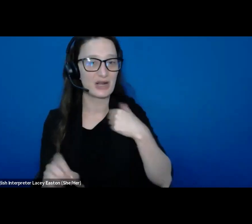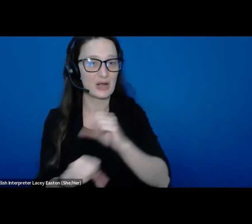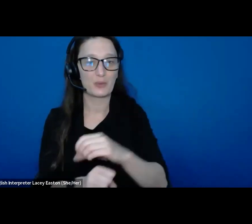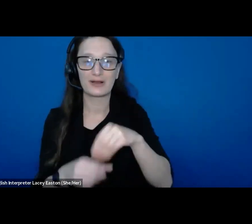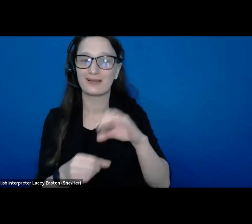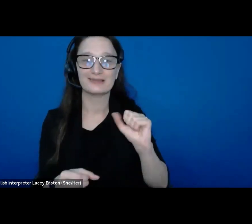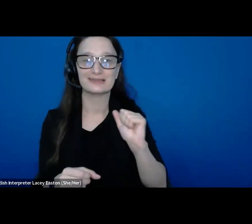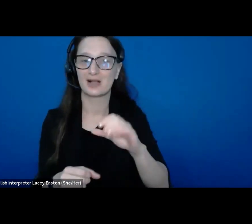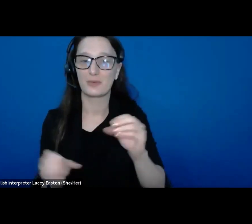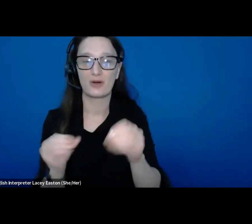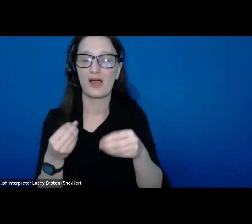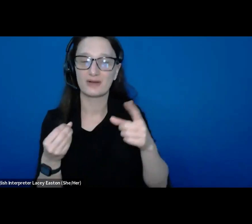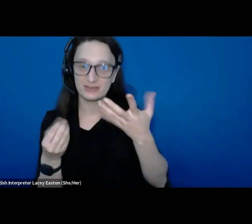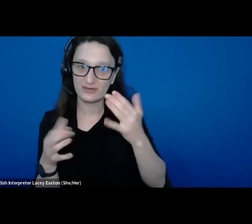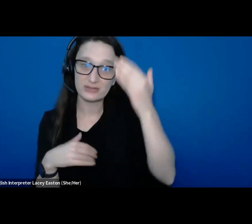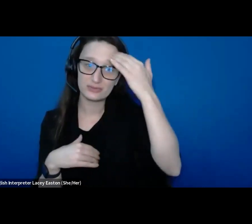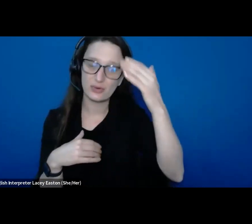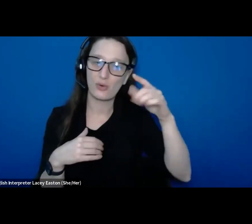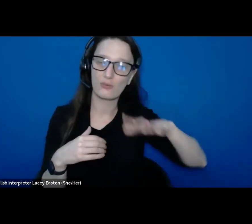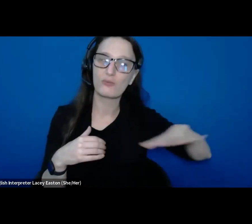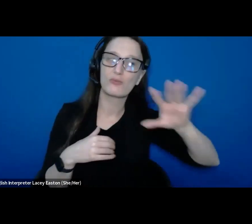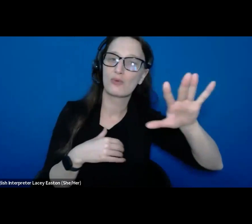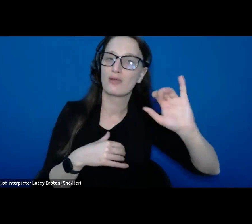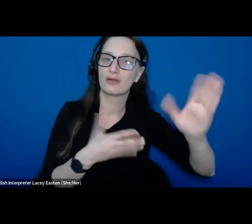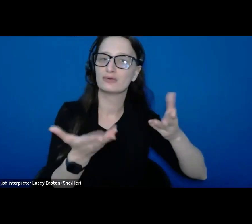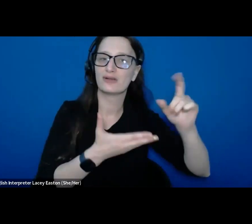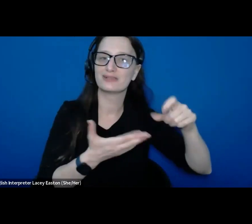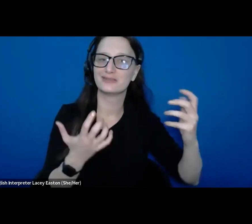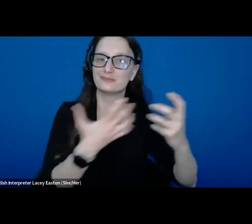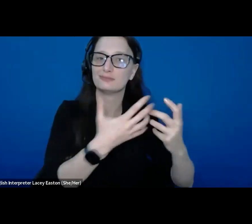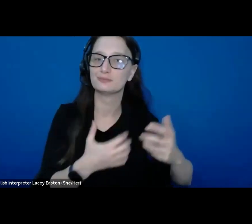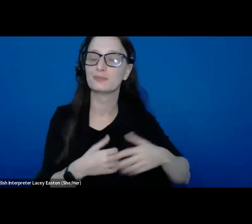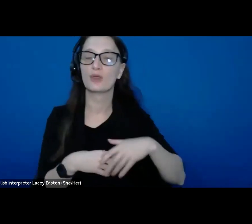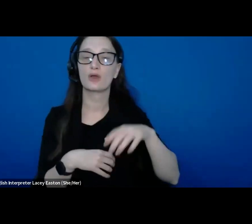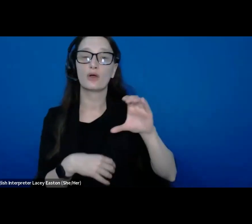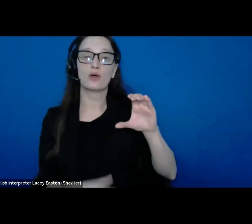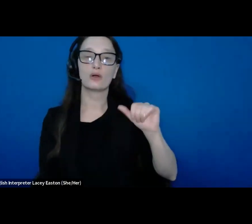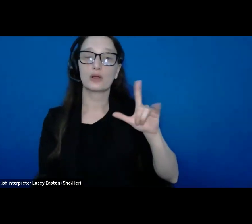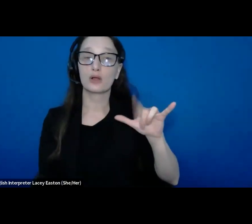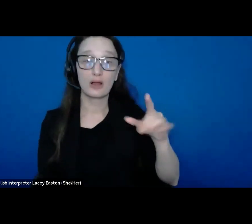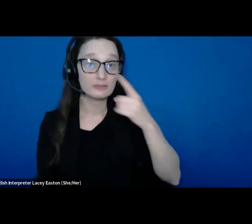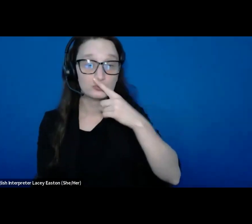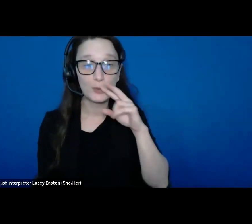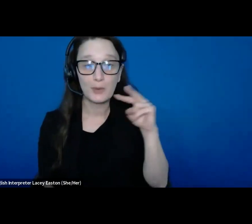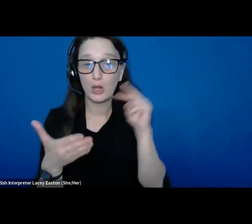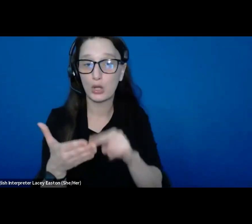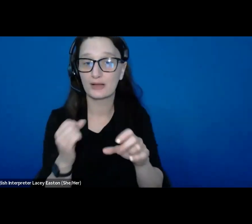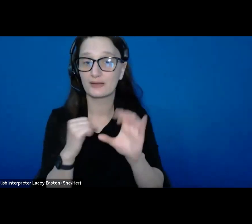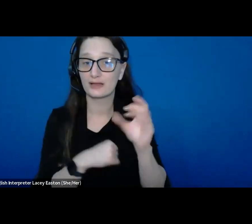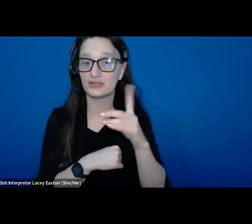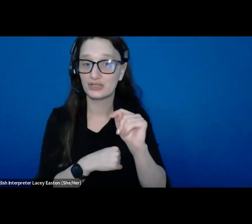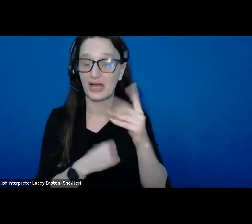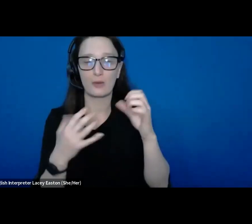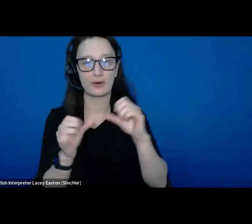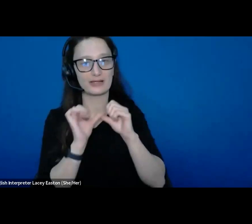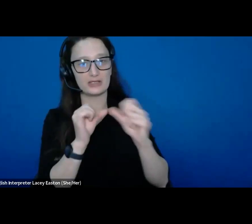service needs in that area. So Carly, just for our purposes, if you wouldn't mind just kind of taking a look at the chat, because I want to continue to promote the Sutter Yuba thing,